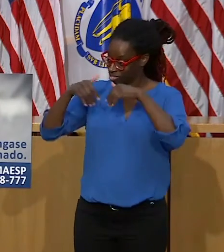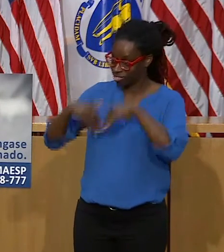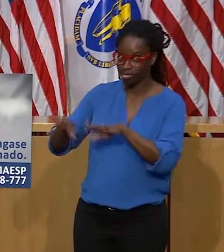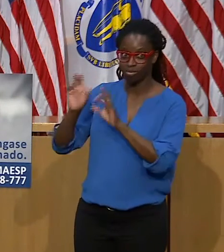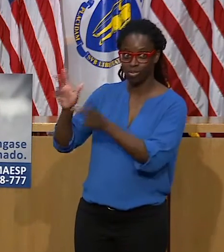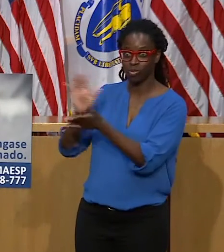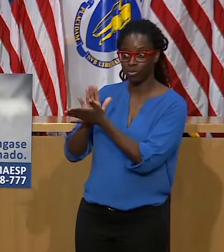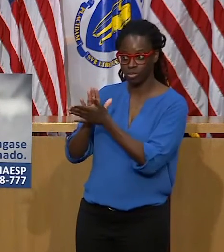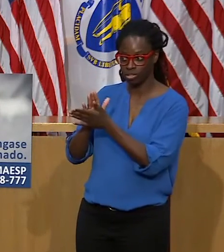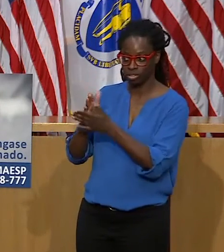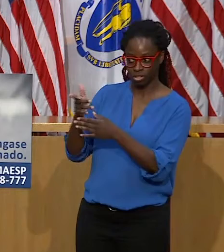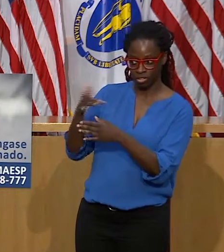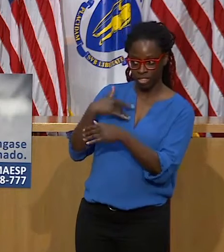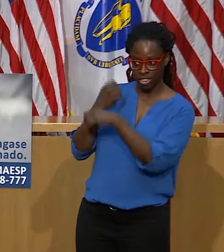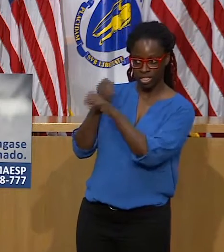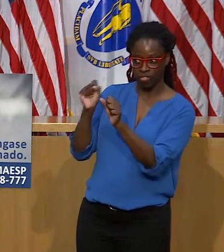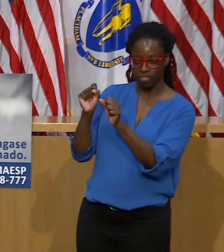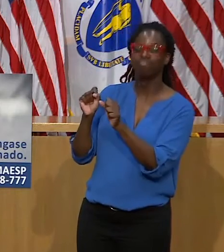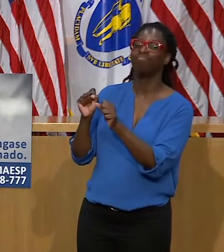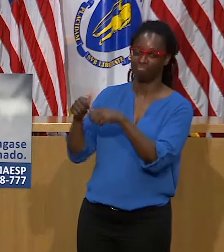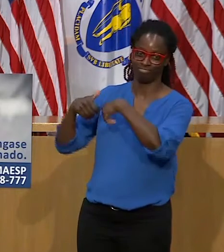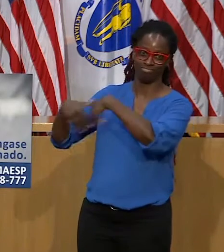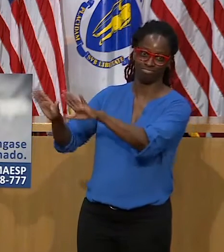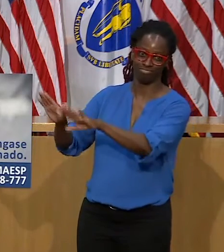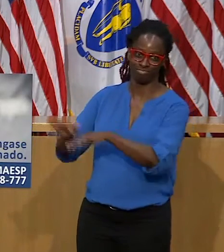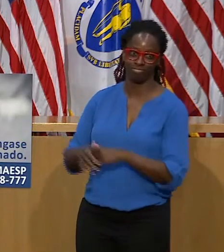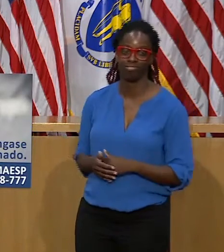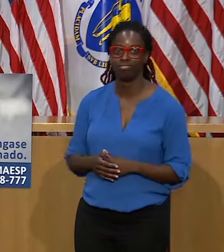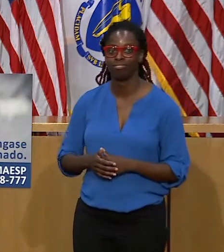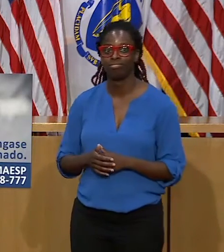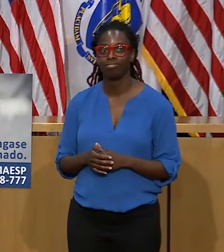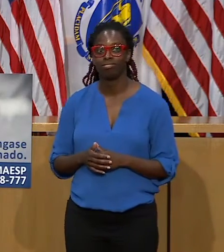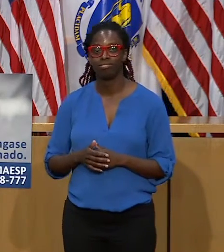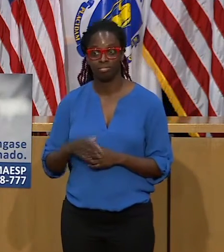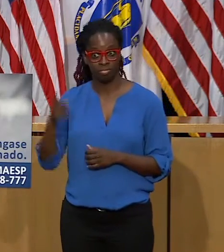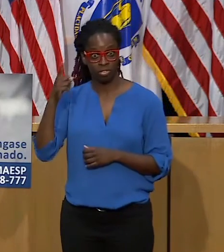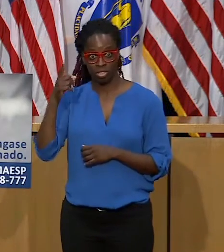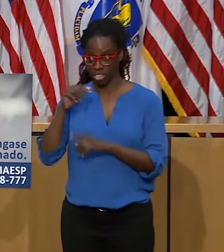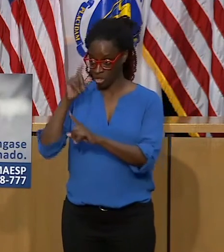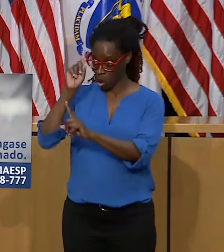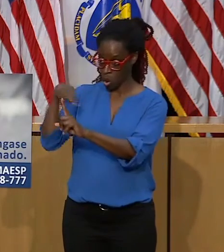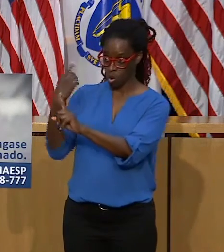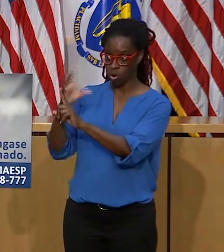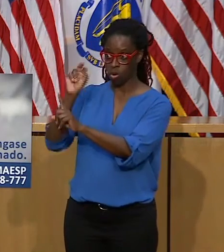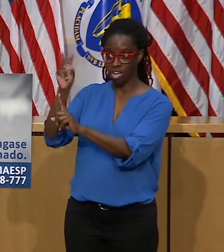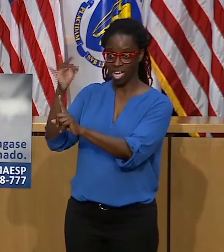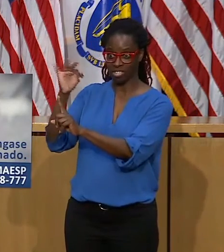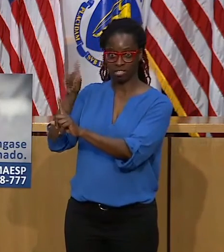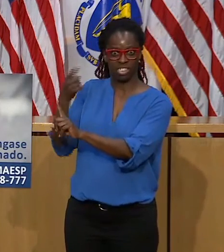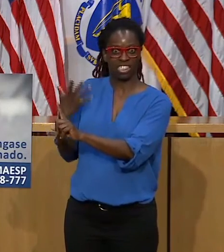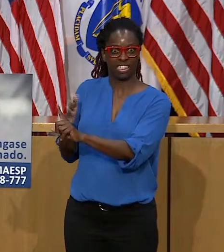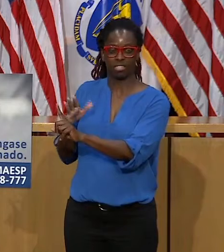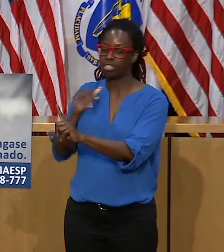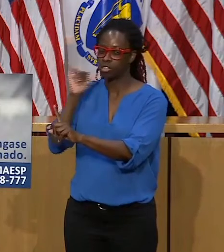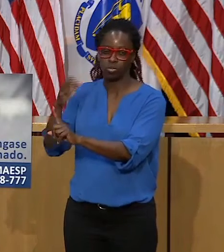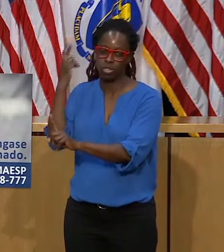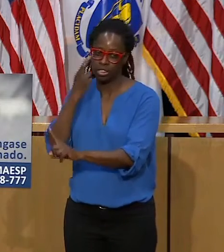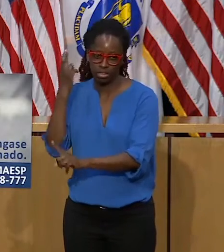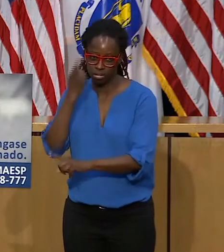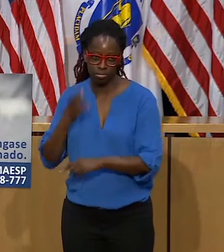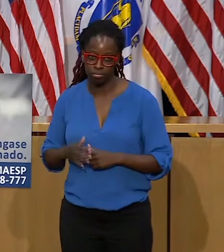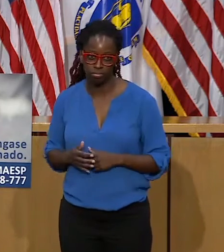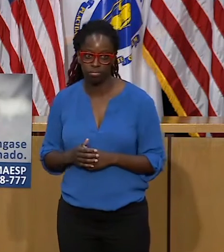well-being is not just about COVID, as Dr. Fisher has just stated. The absence of school can cause, and already has